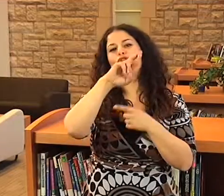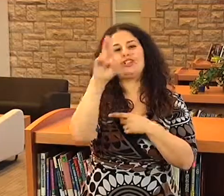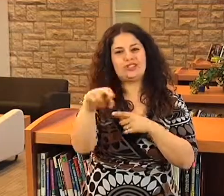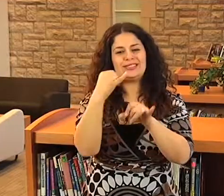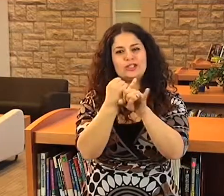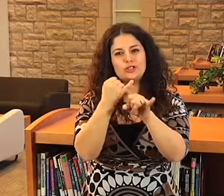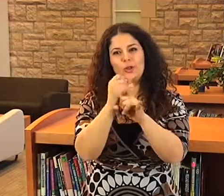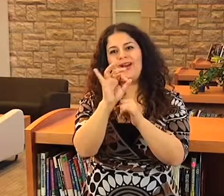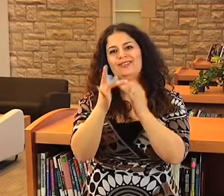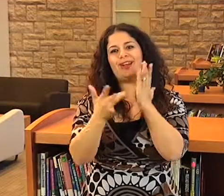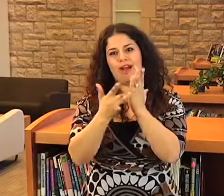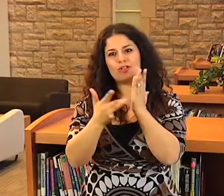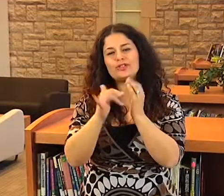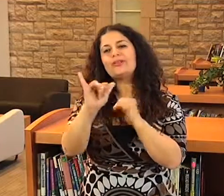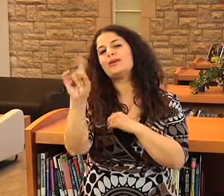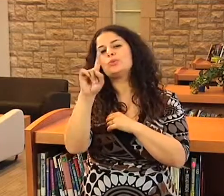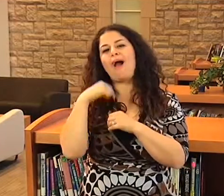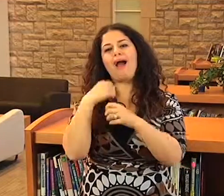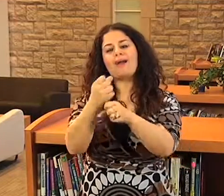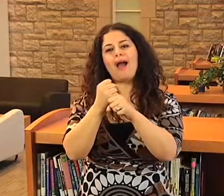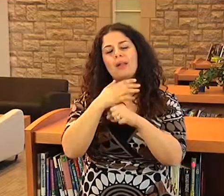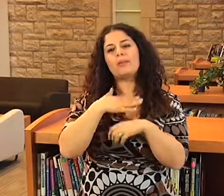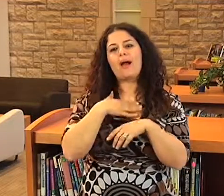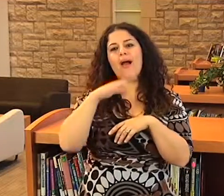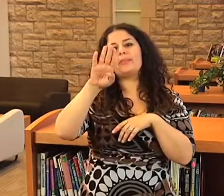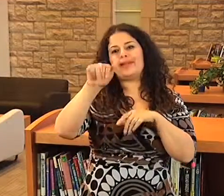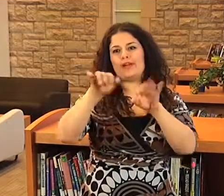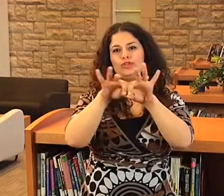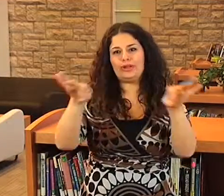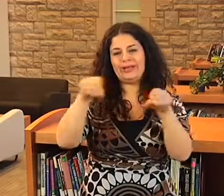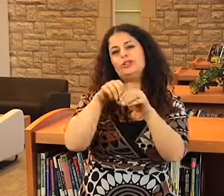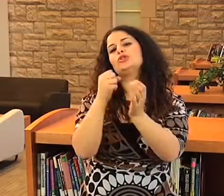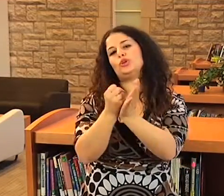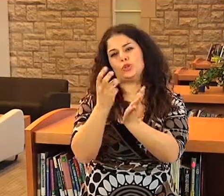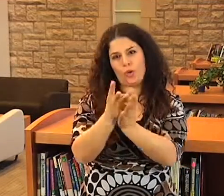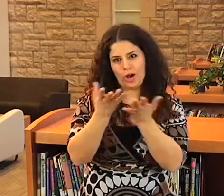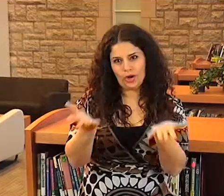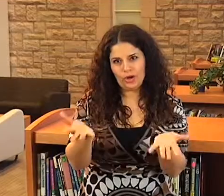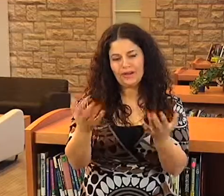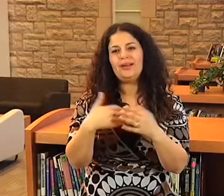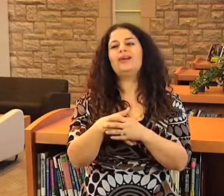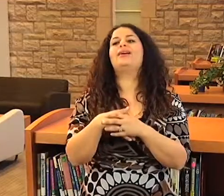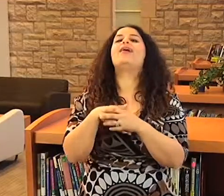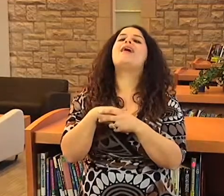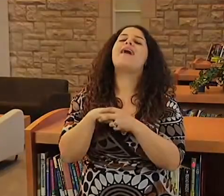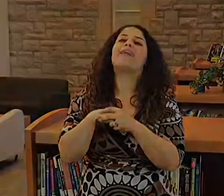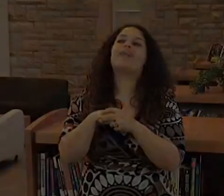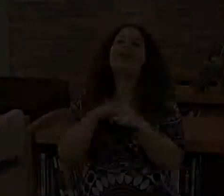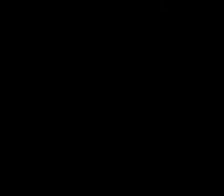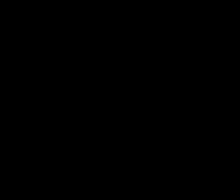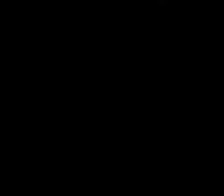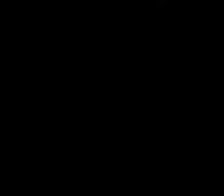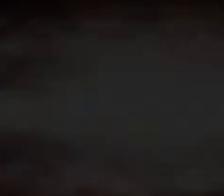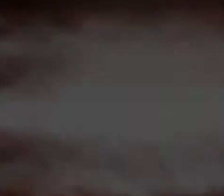I transferred to Rochester Institute for the Deaf, and I got my BA degree there in social work.